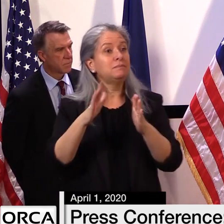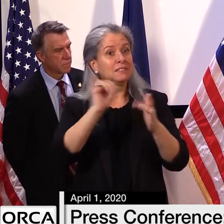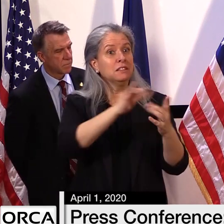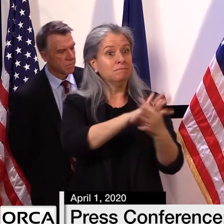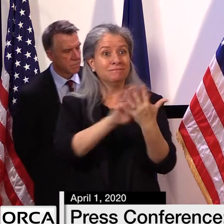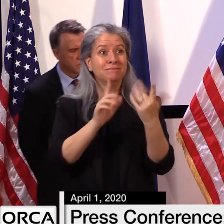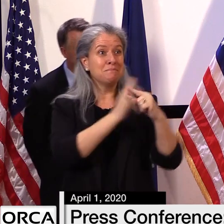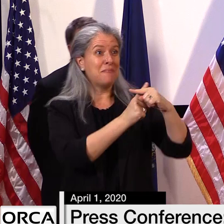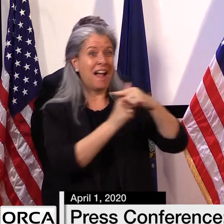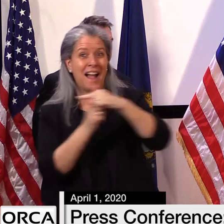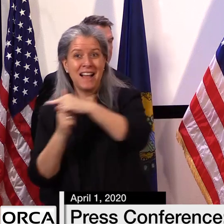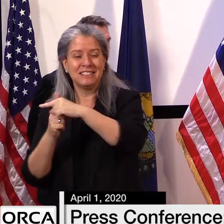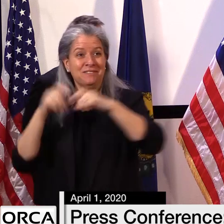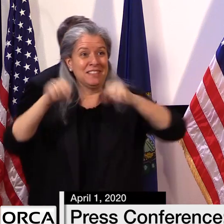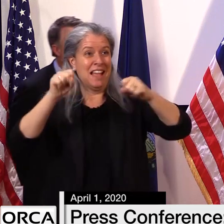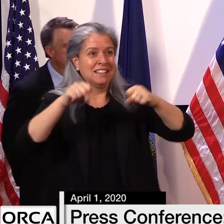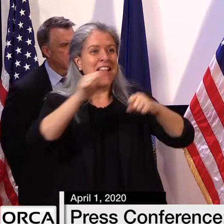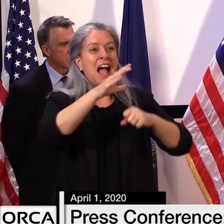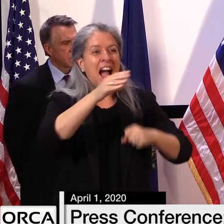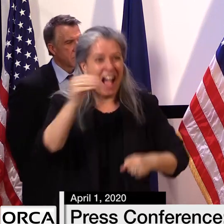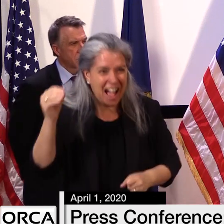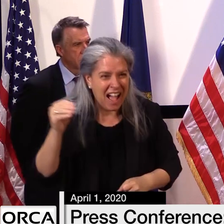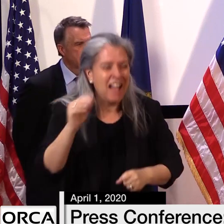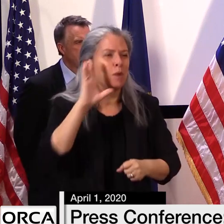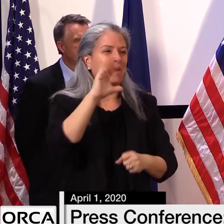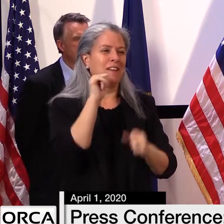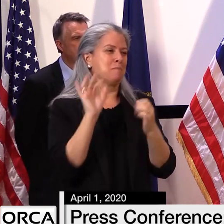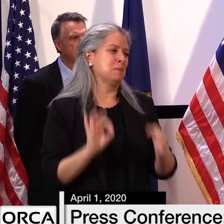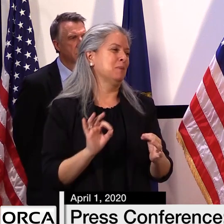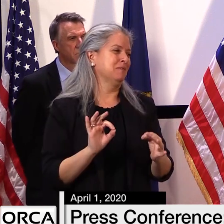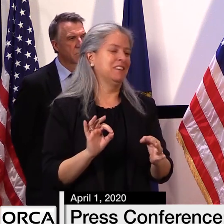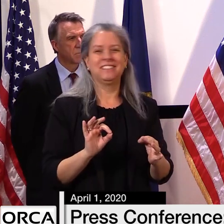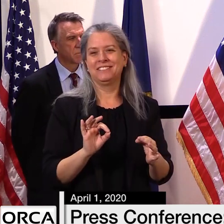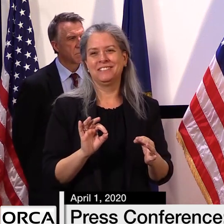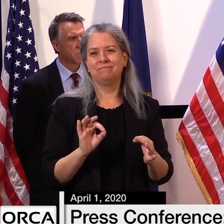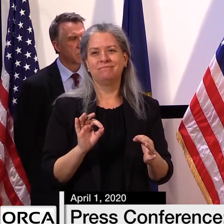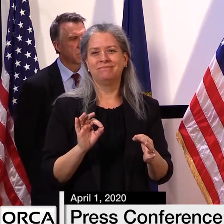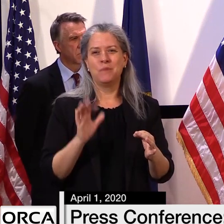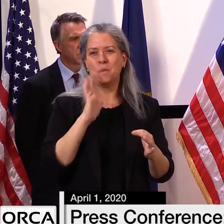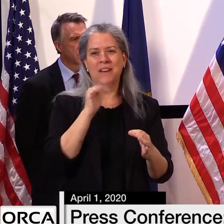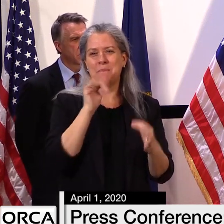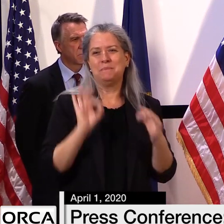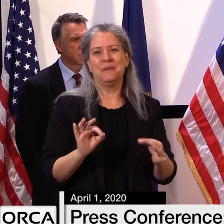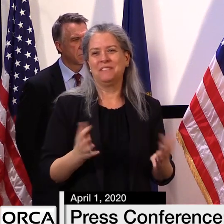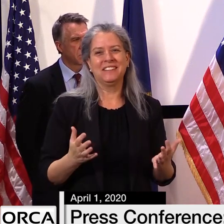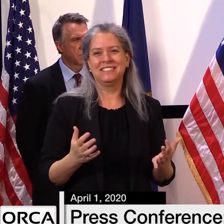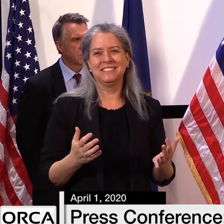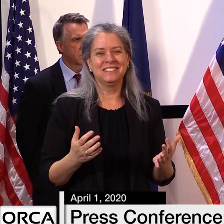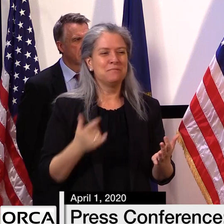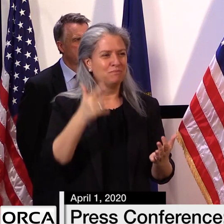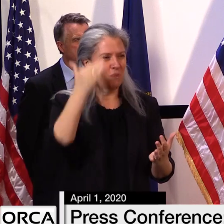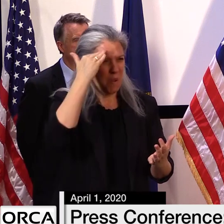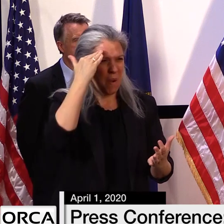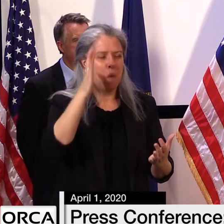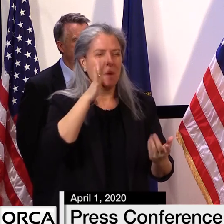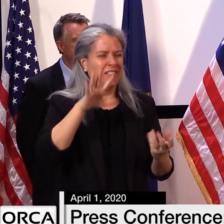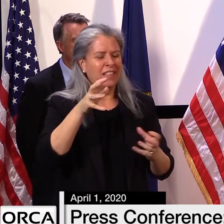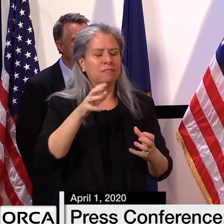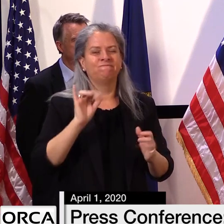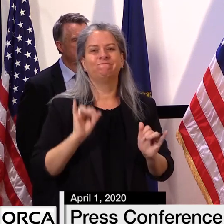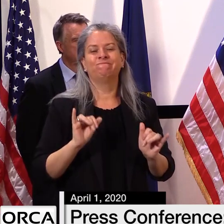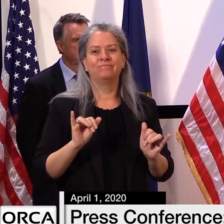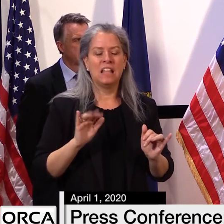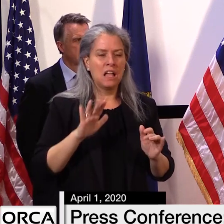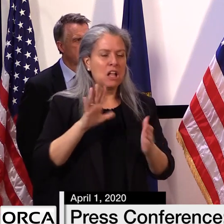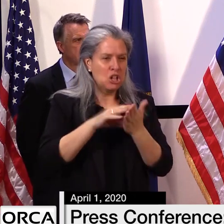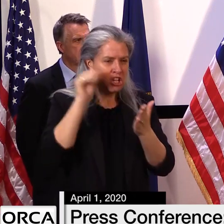want to encourage all of us to be patient, because I know that the state is going to be working as hard as it can to process these